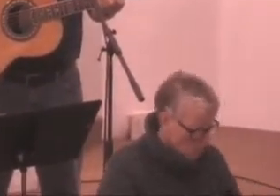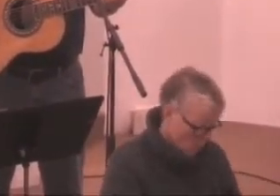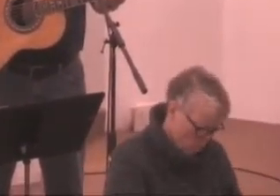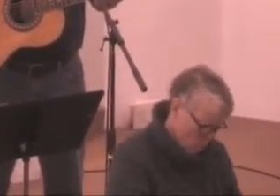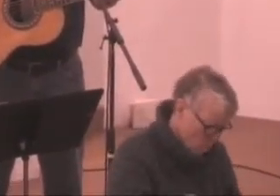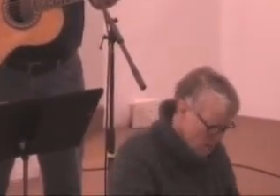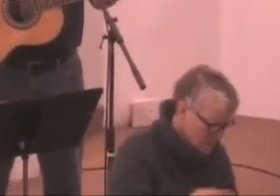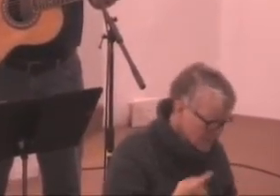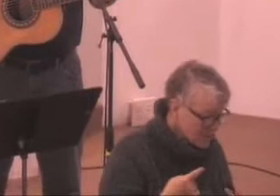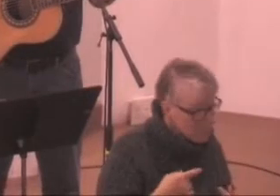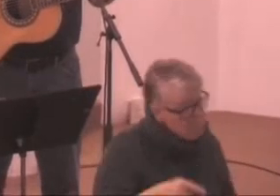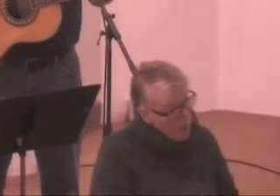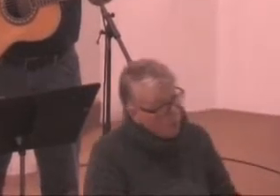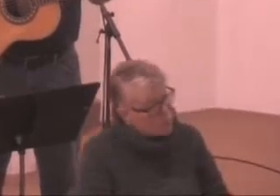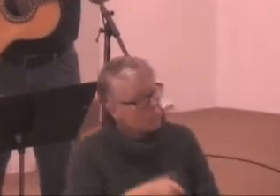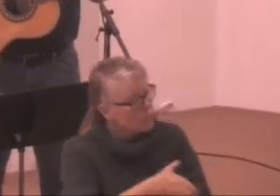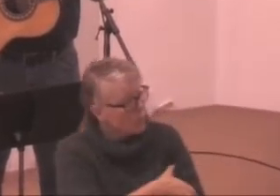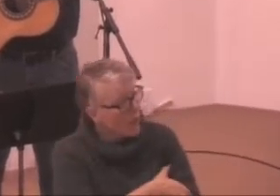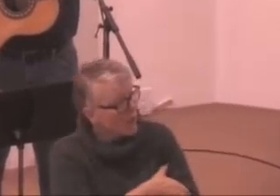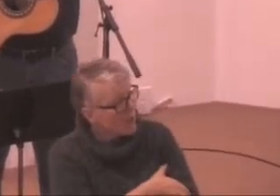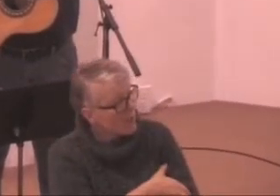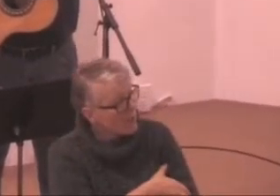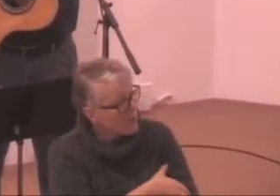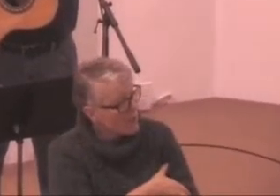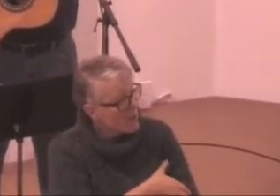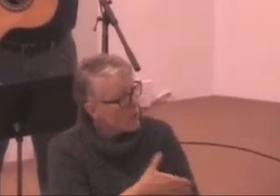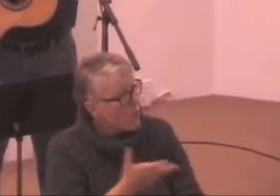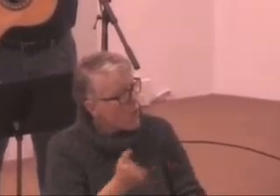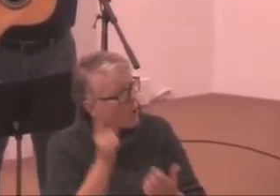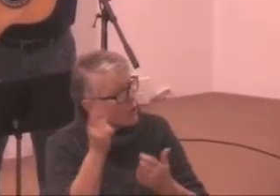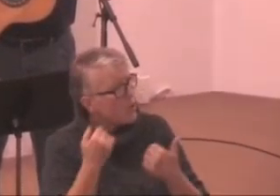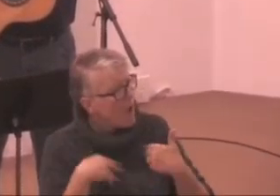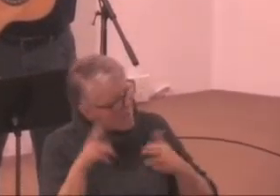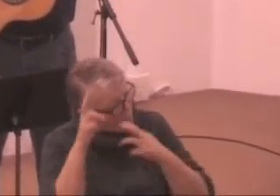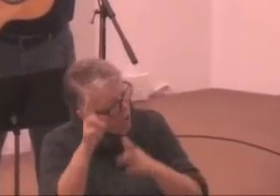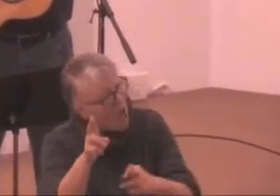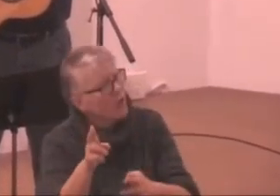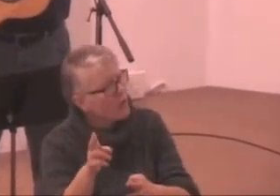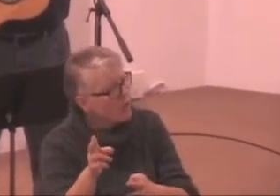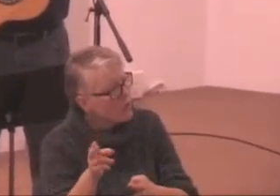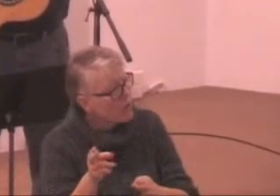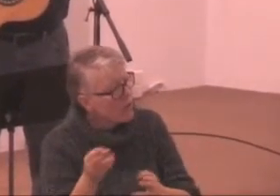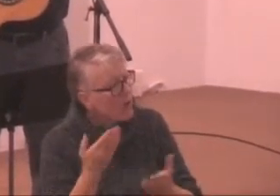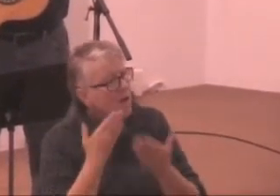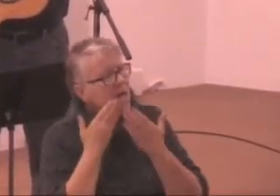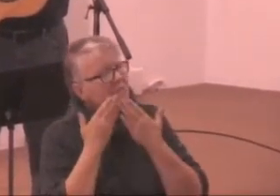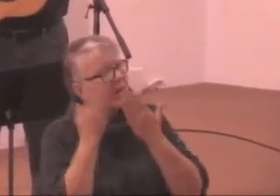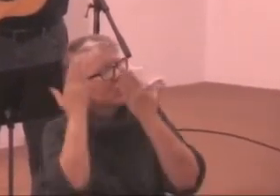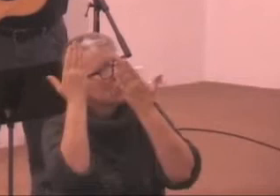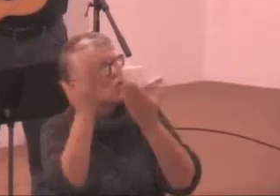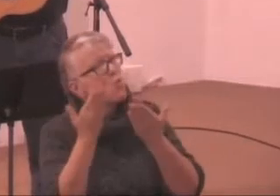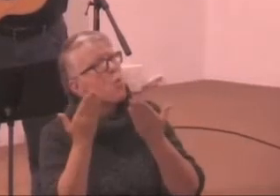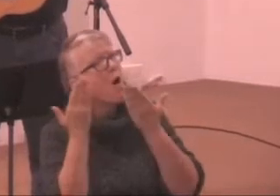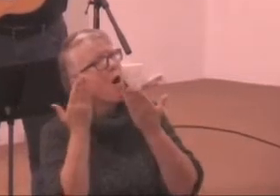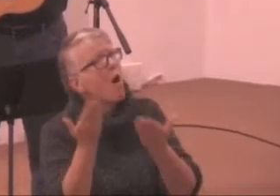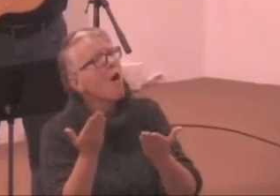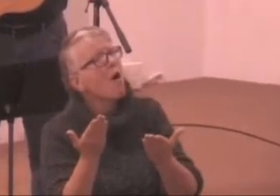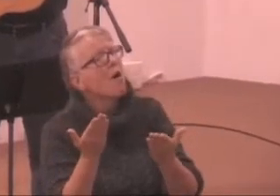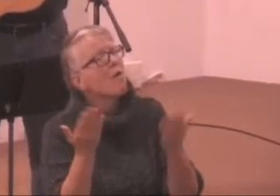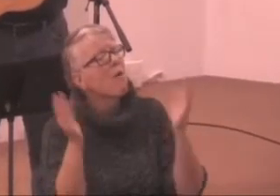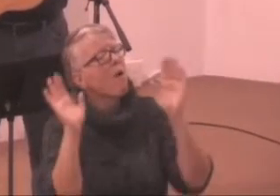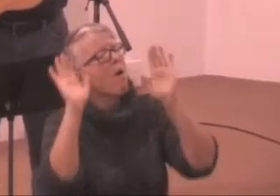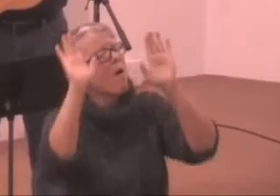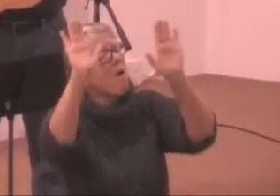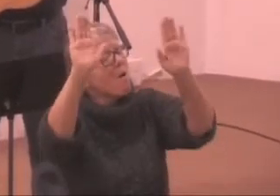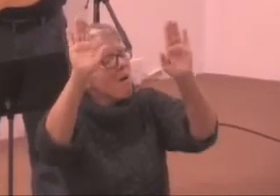and in our strength, Father God, you are glorified. Lord, I thank you that you are an awesome God, that you know us from the inside